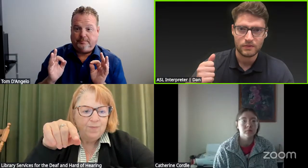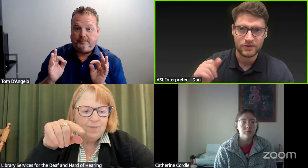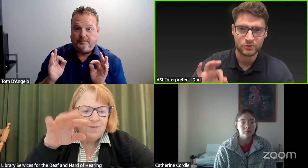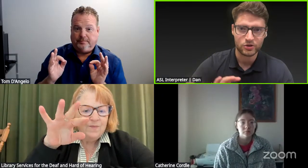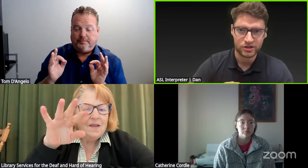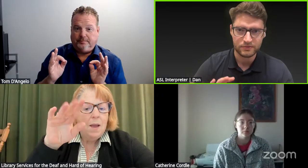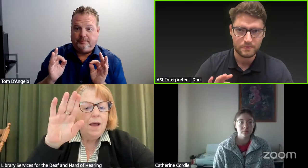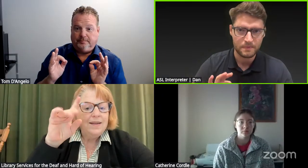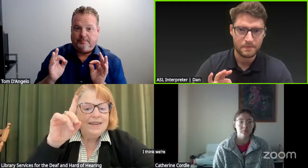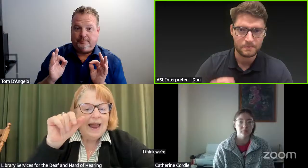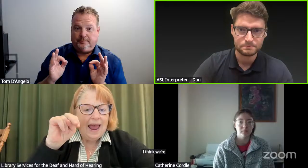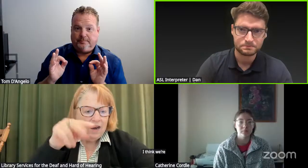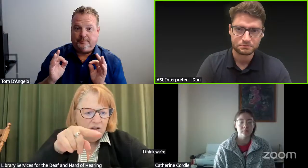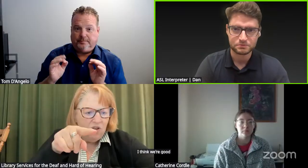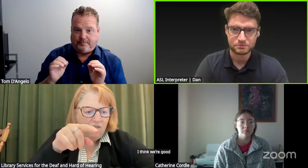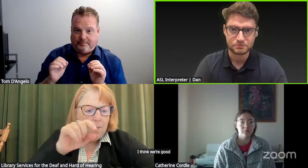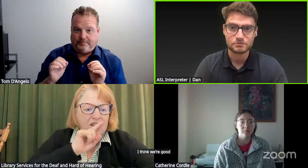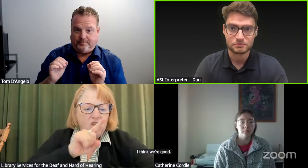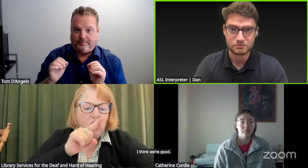I think we're good.